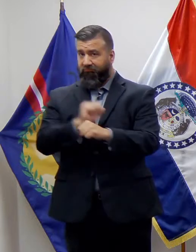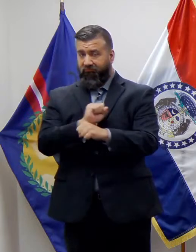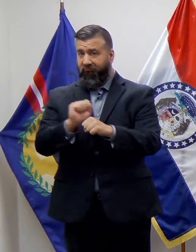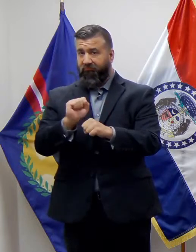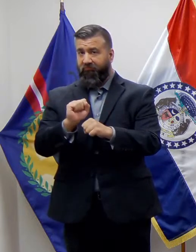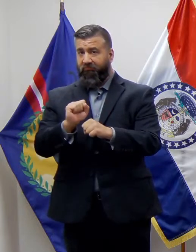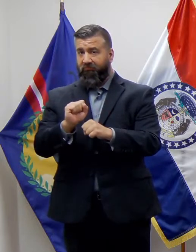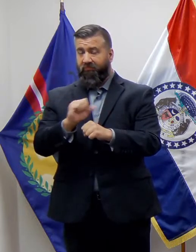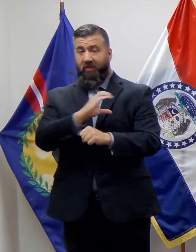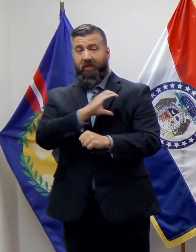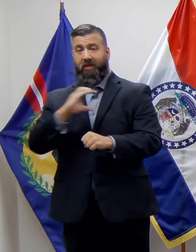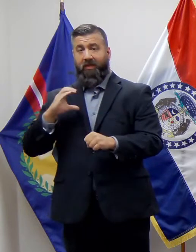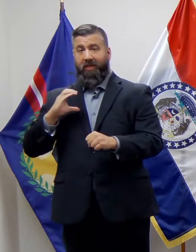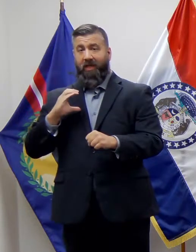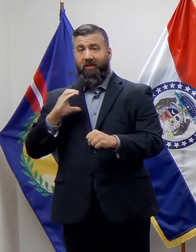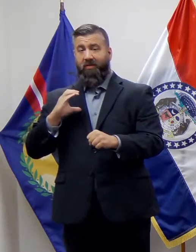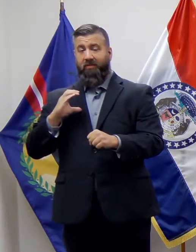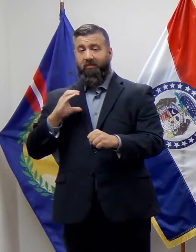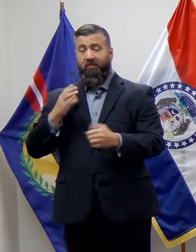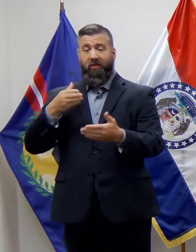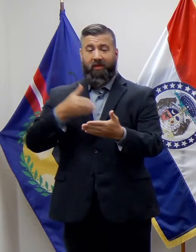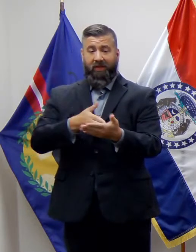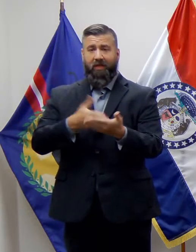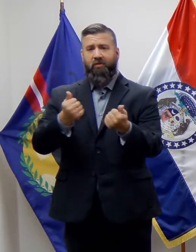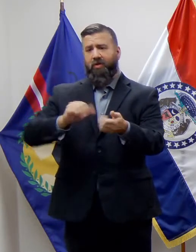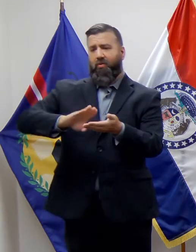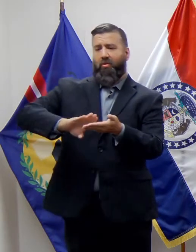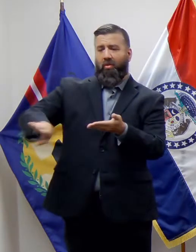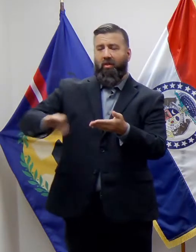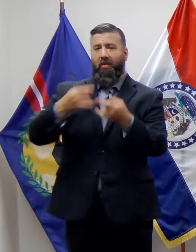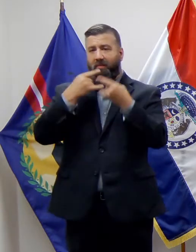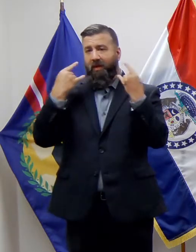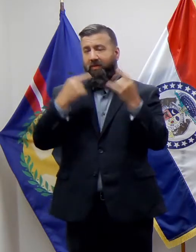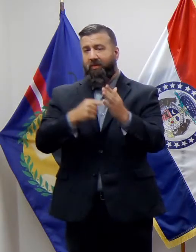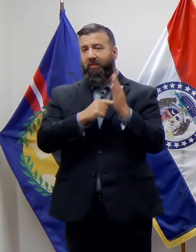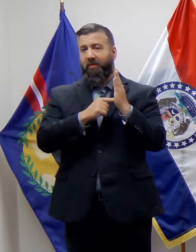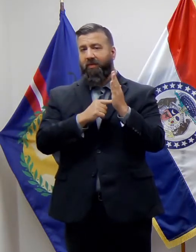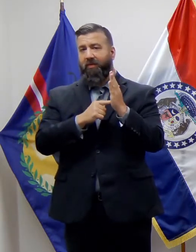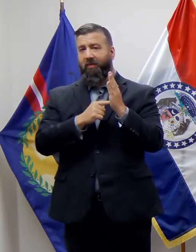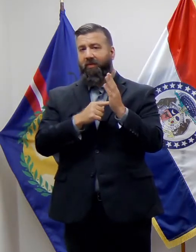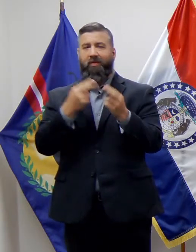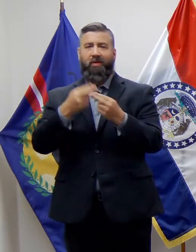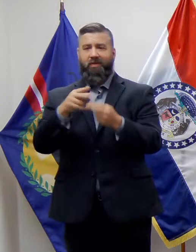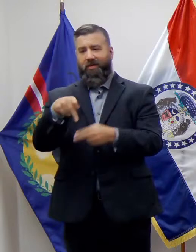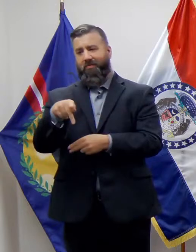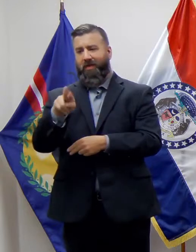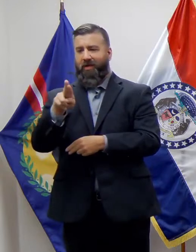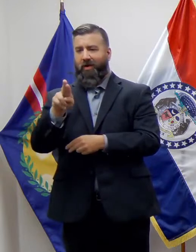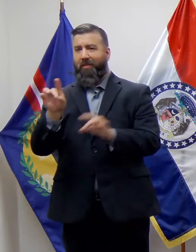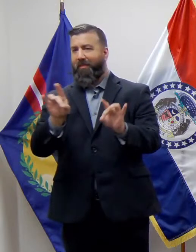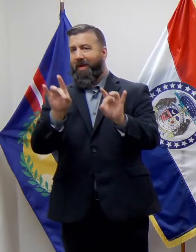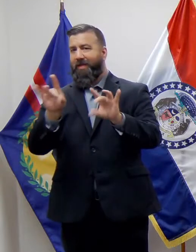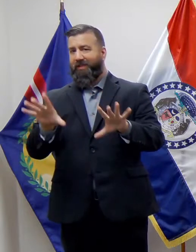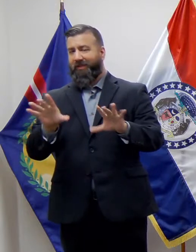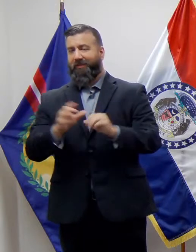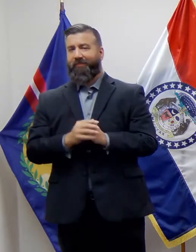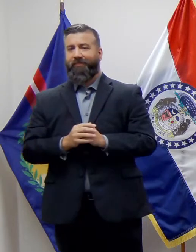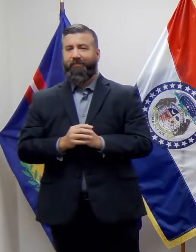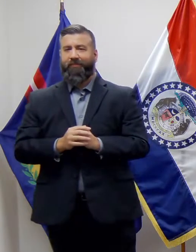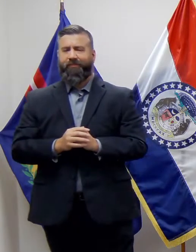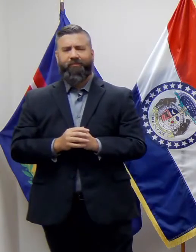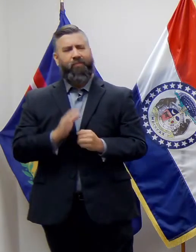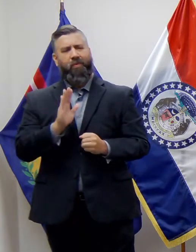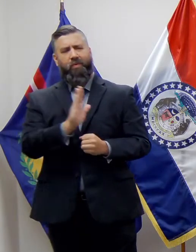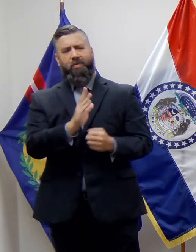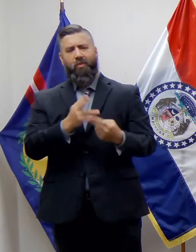who led the opposition to repeal or overturn it, calls that PR magic this morning on social media.